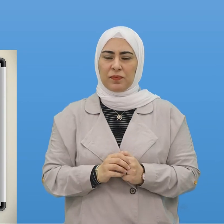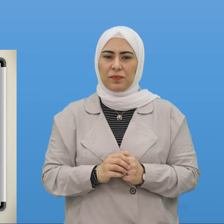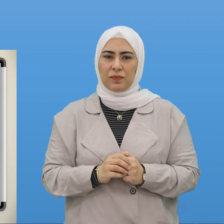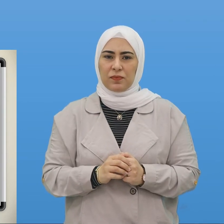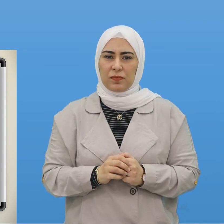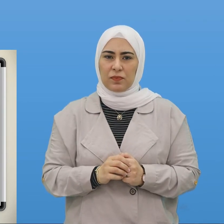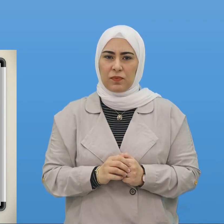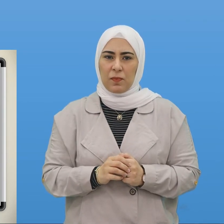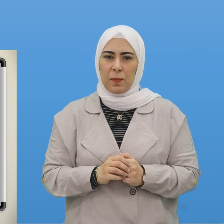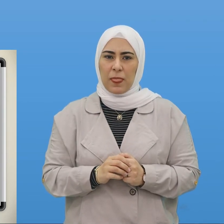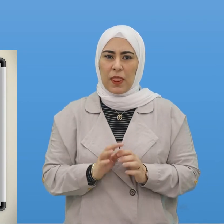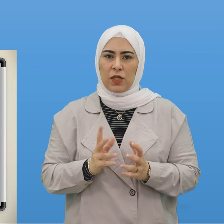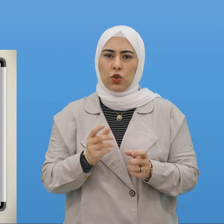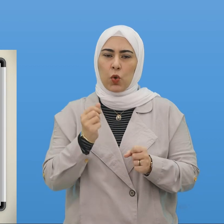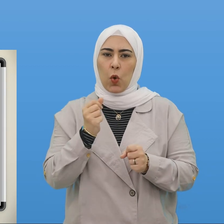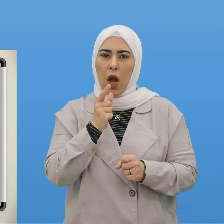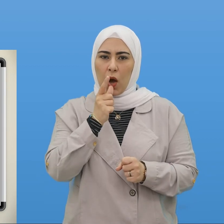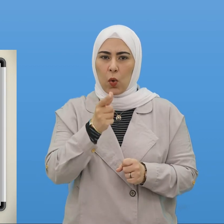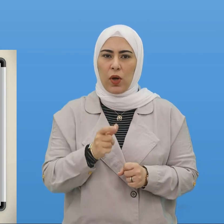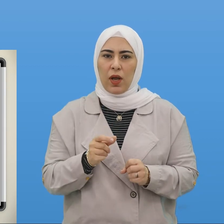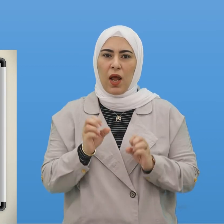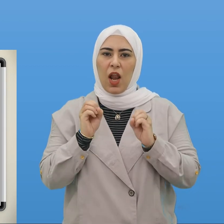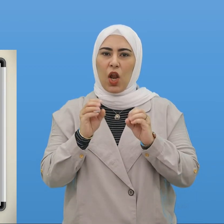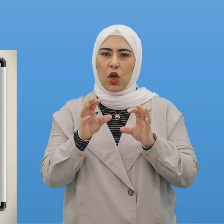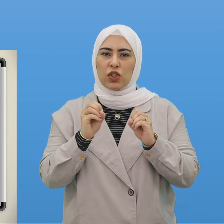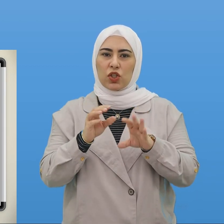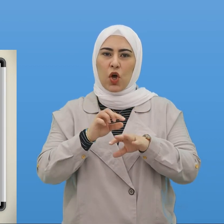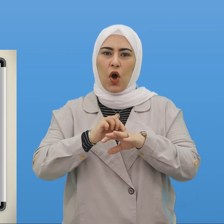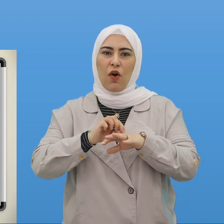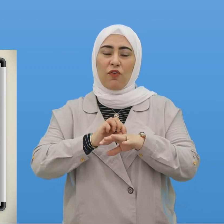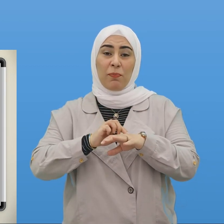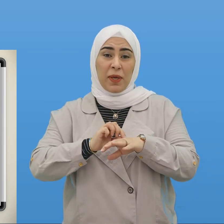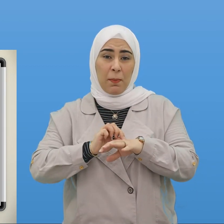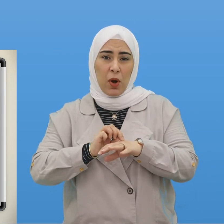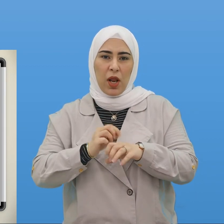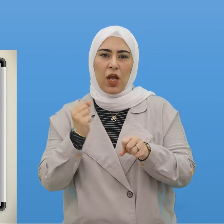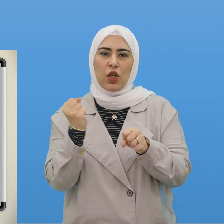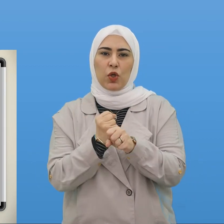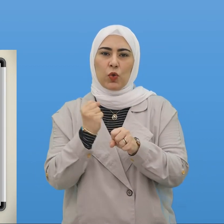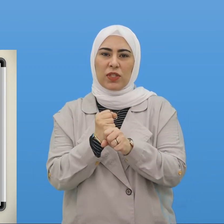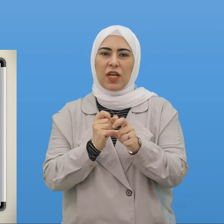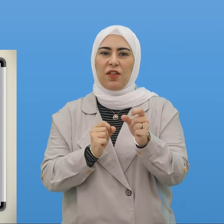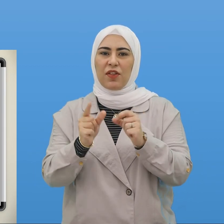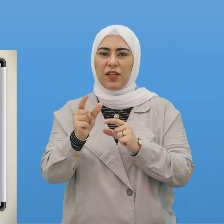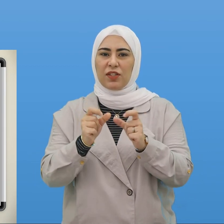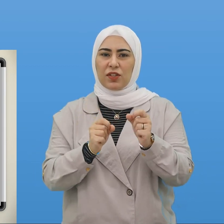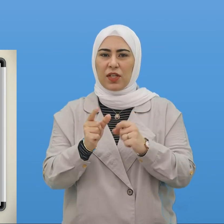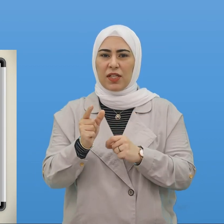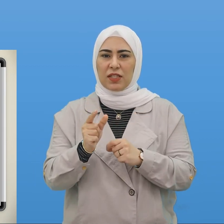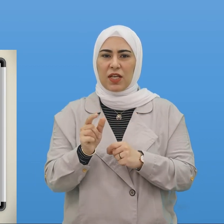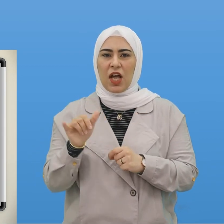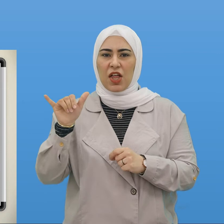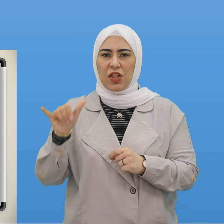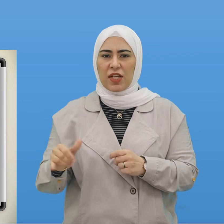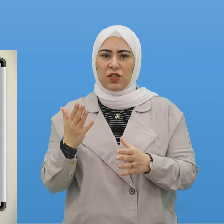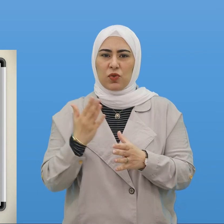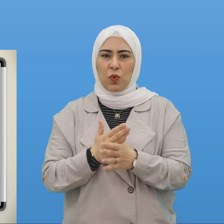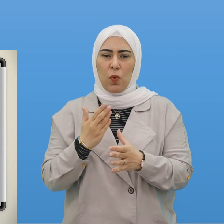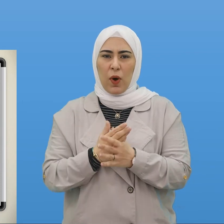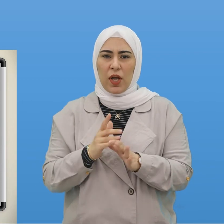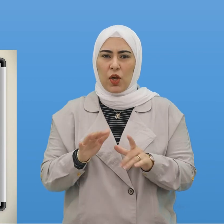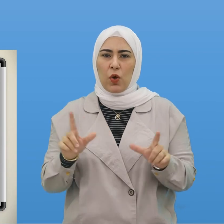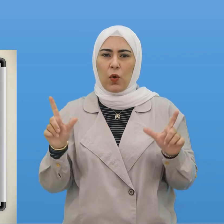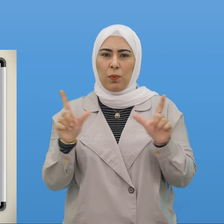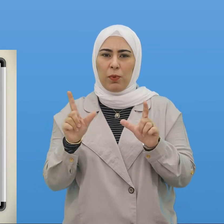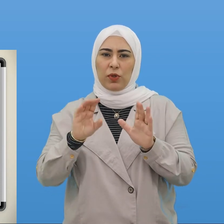the increase in the number of people, I say lots of people use the internet. That's why computer crimes are on the